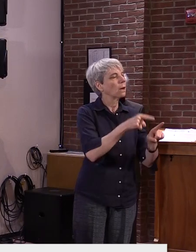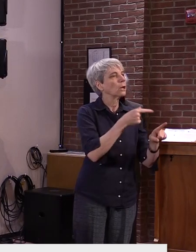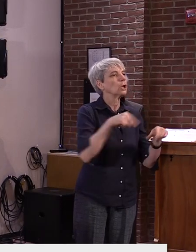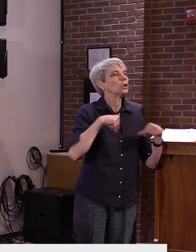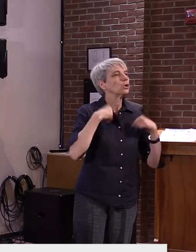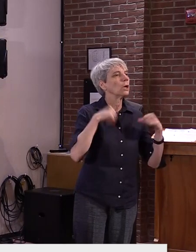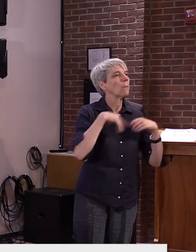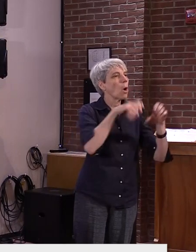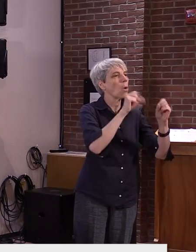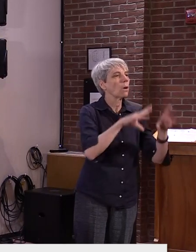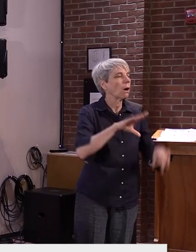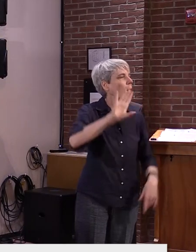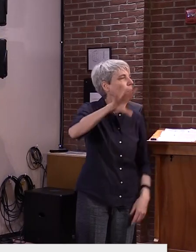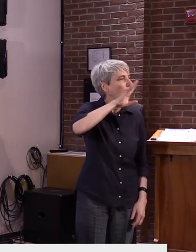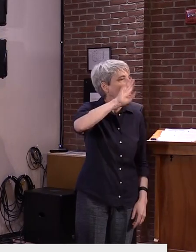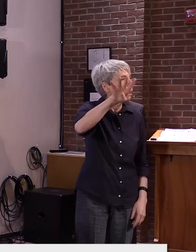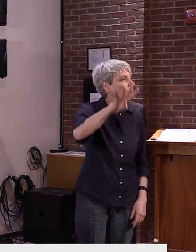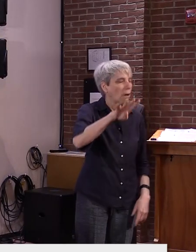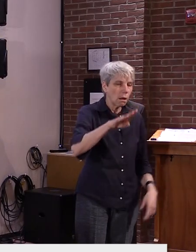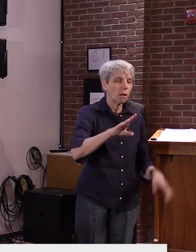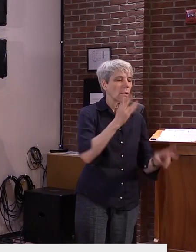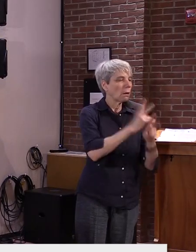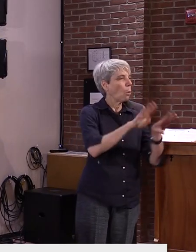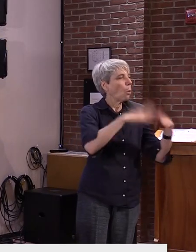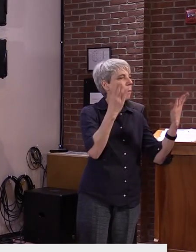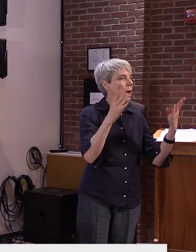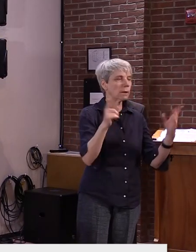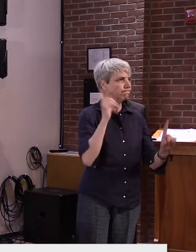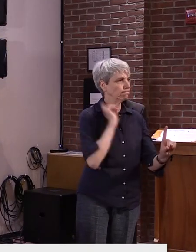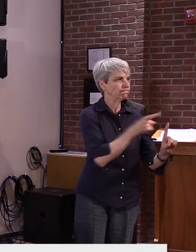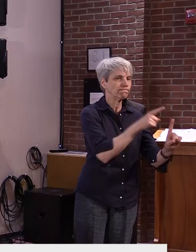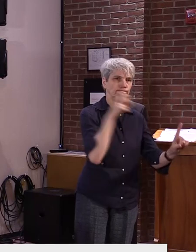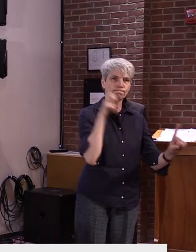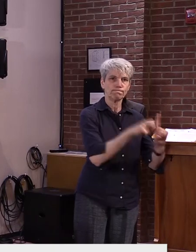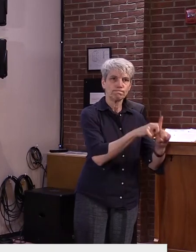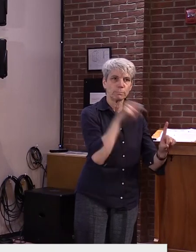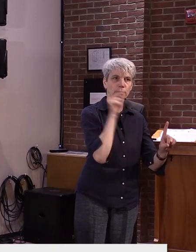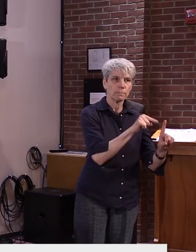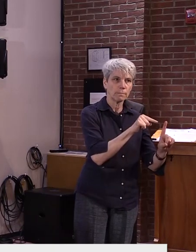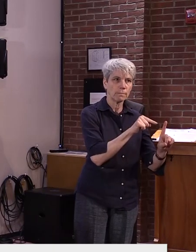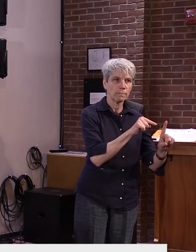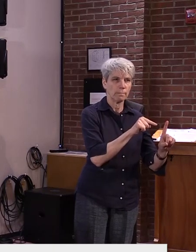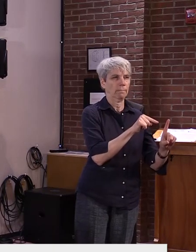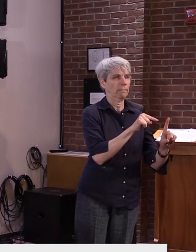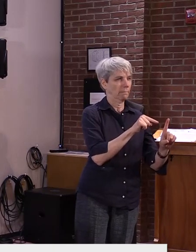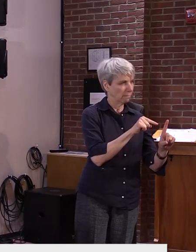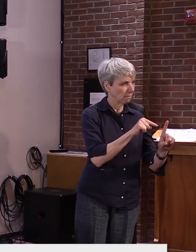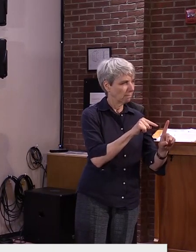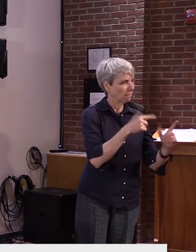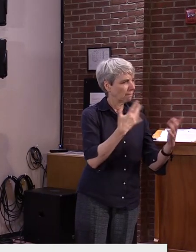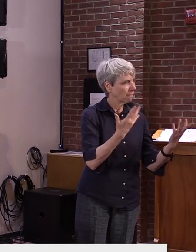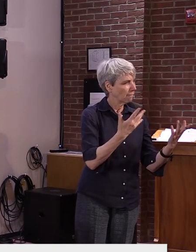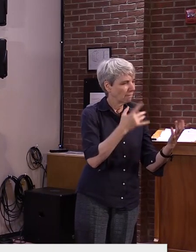open. And can you just clarify why, you know, it's easier to